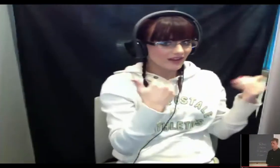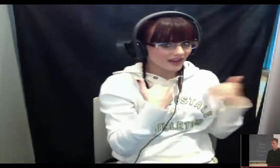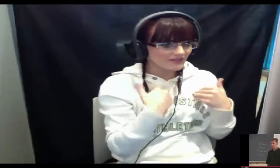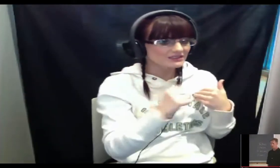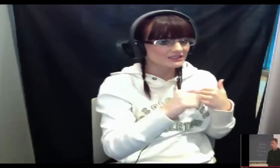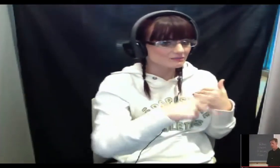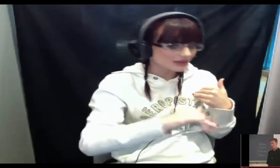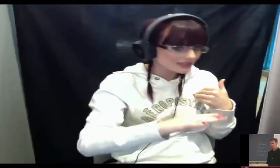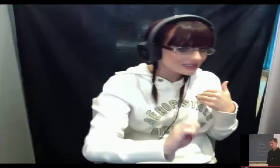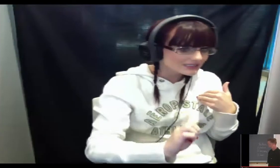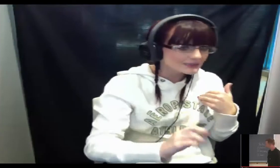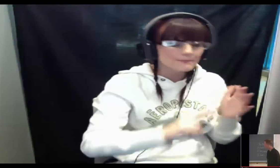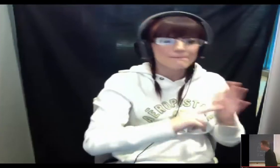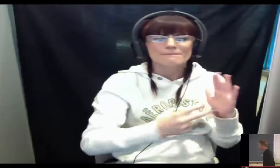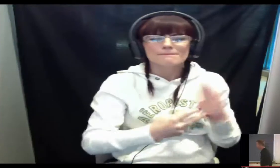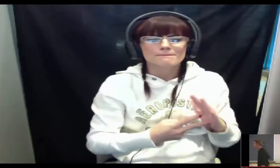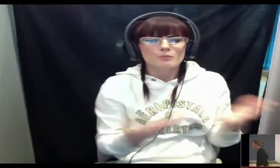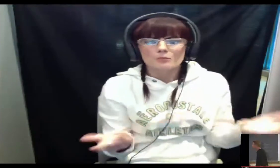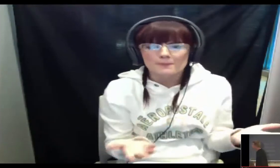Adam?